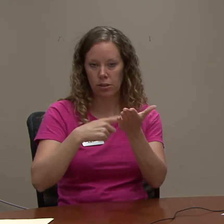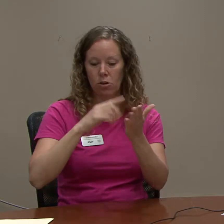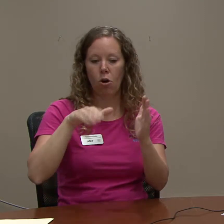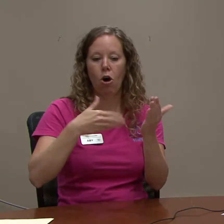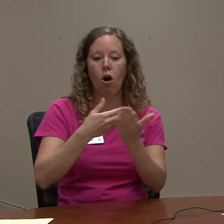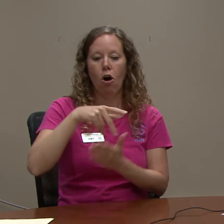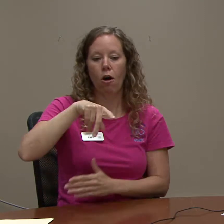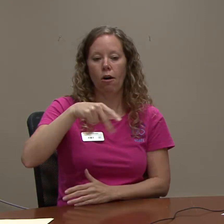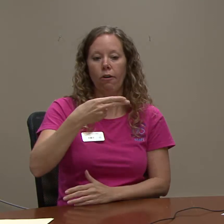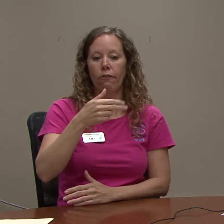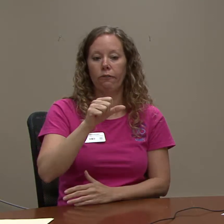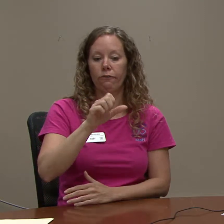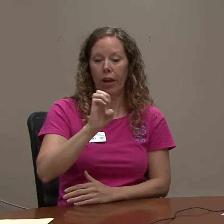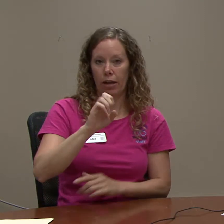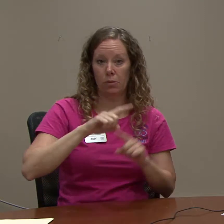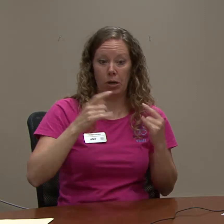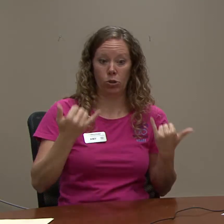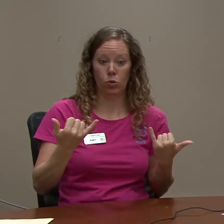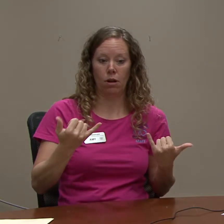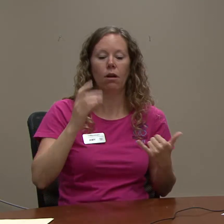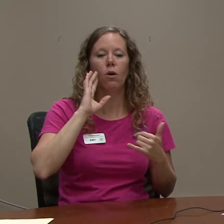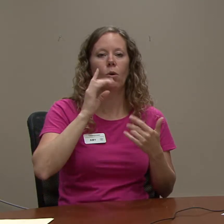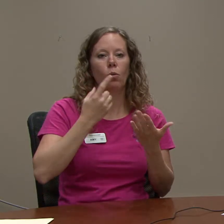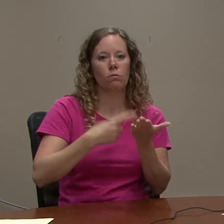we're only really going to talk about phase 1 today.